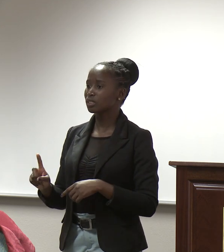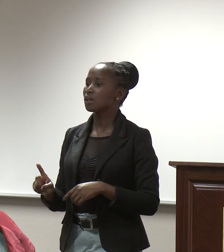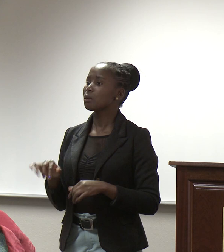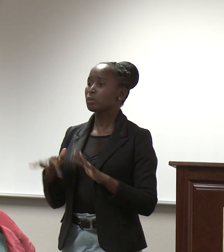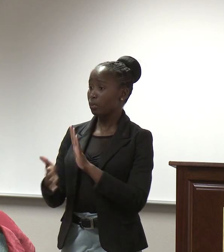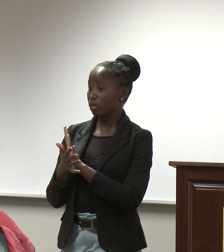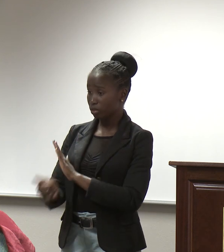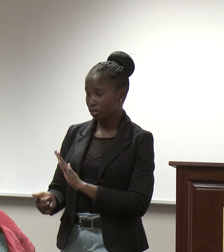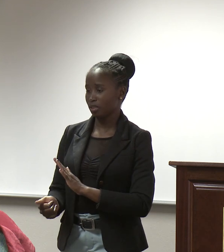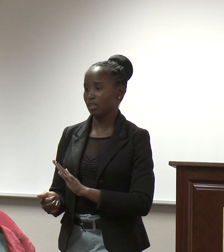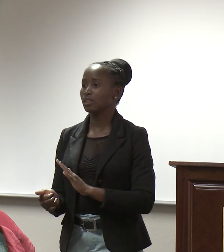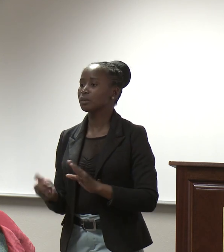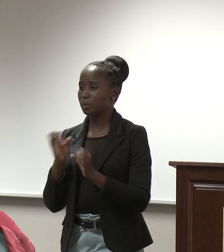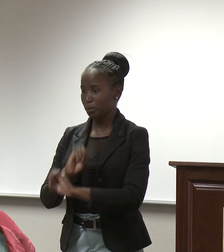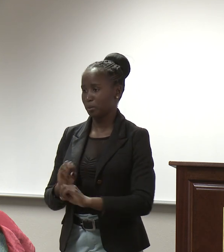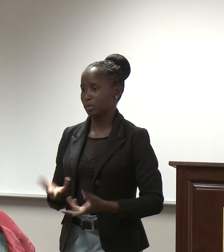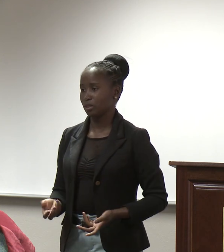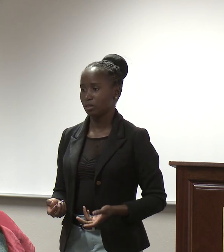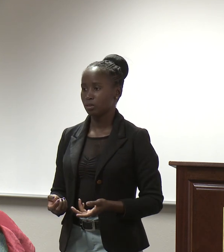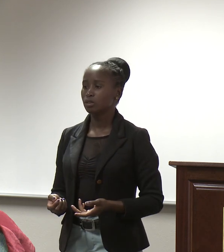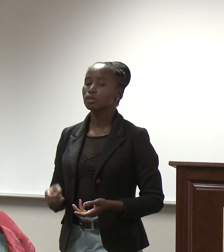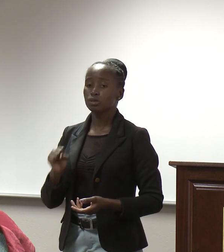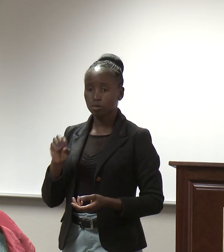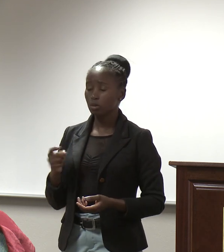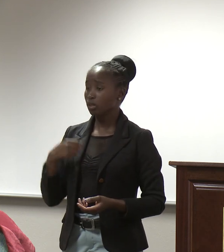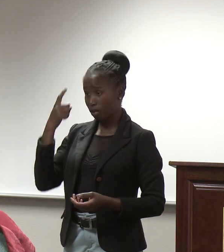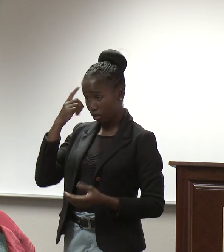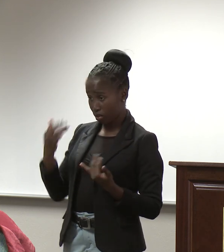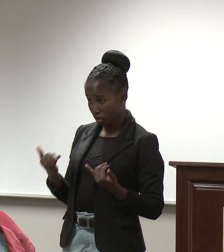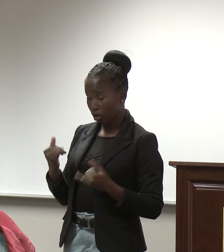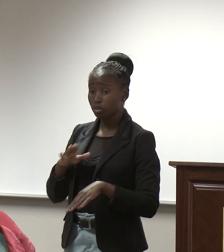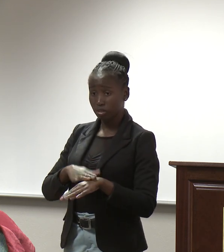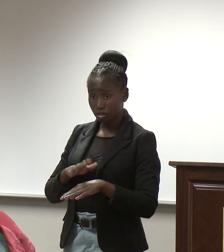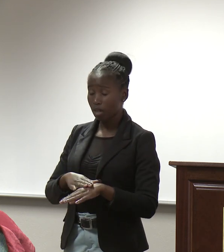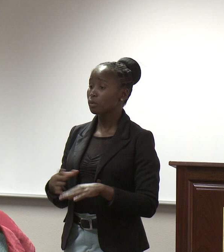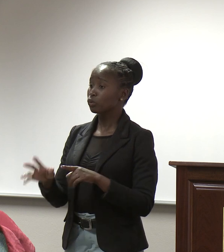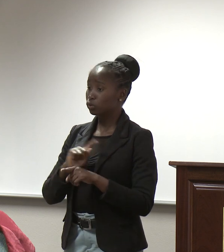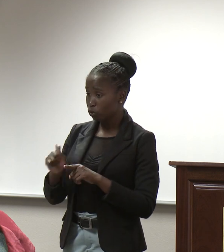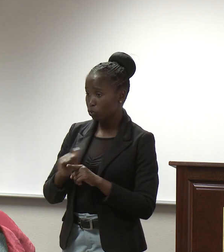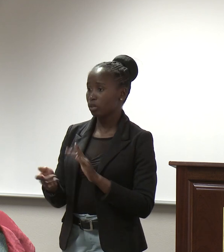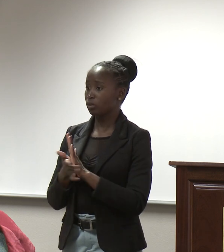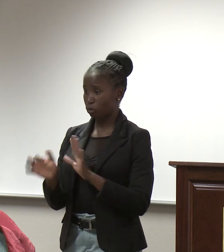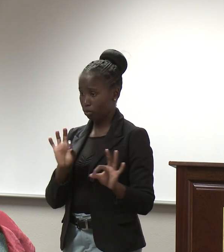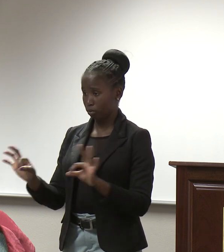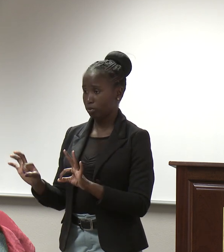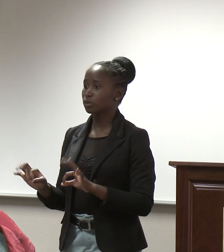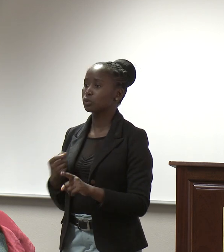I think it is time to train competent rebels. That's the task for next talk. Thank you.